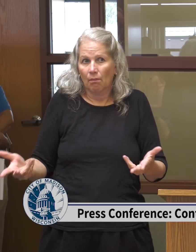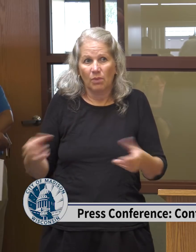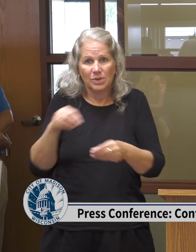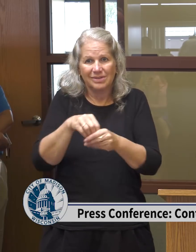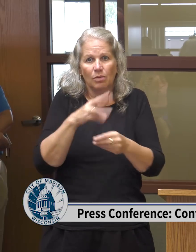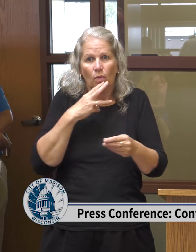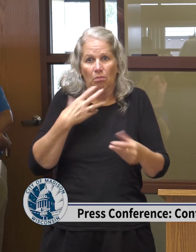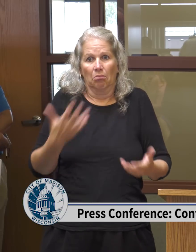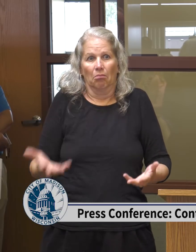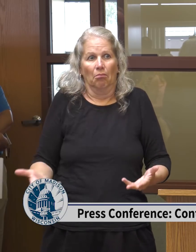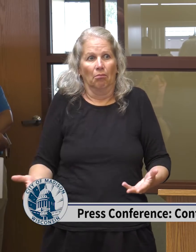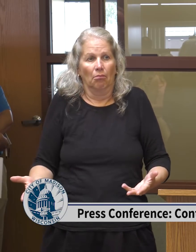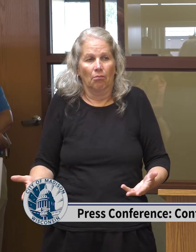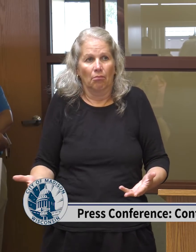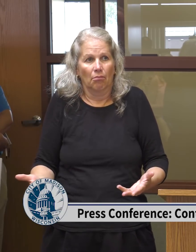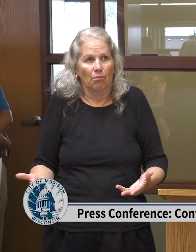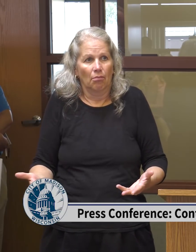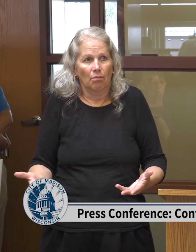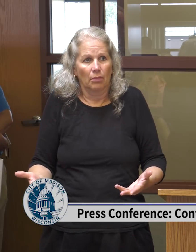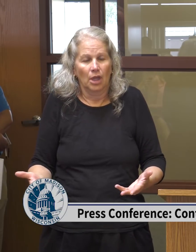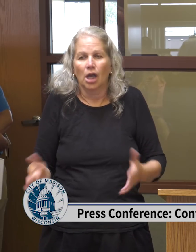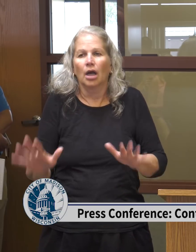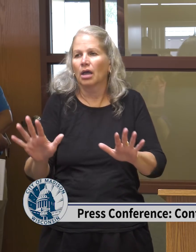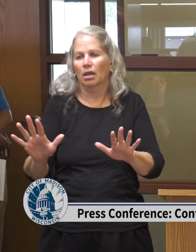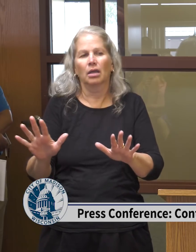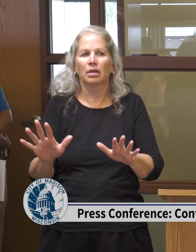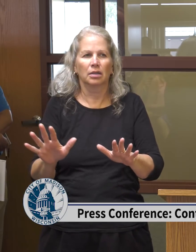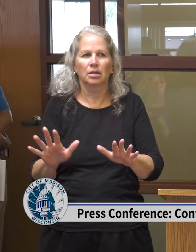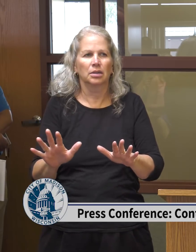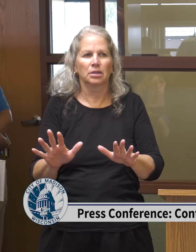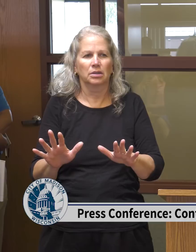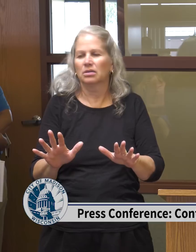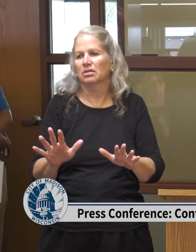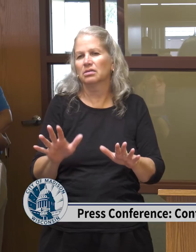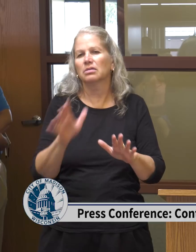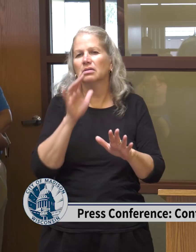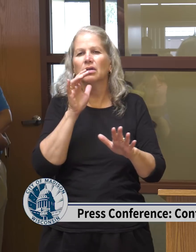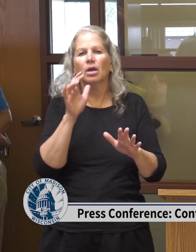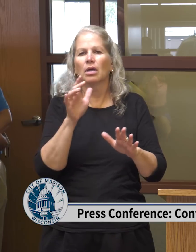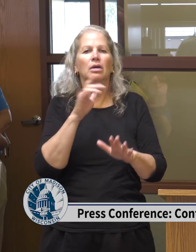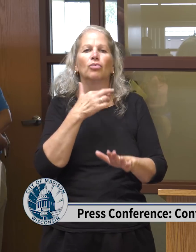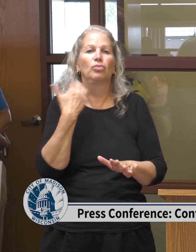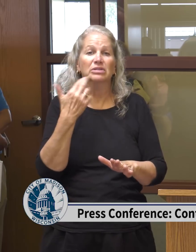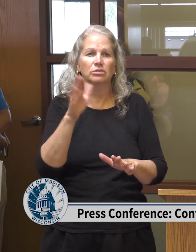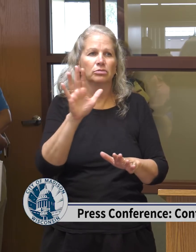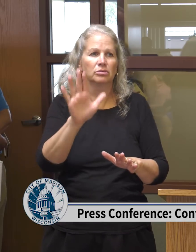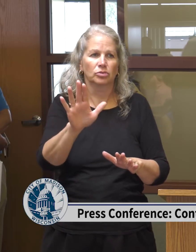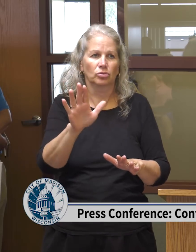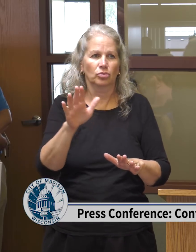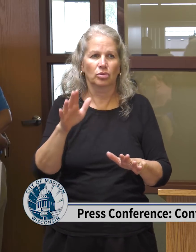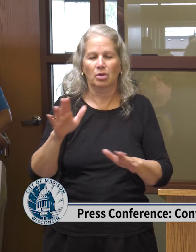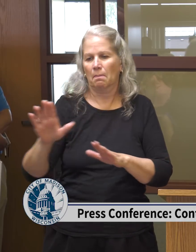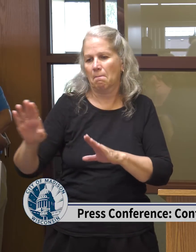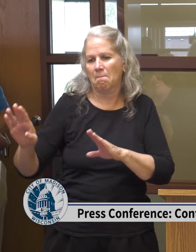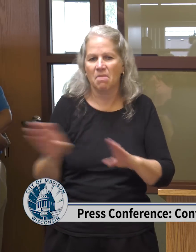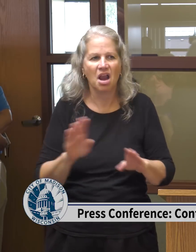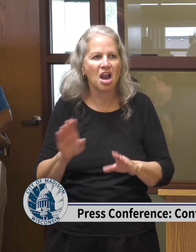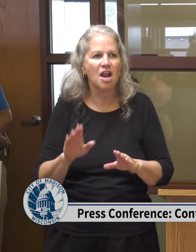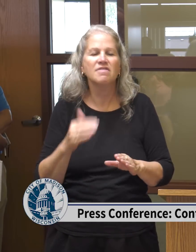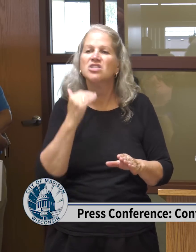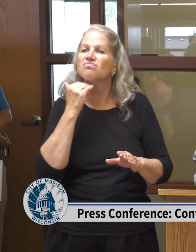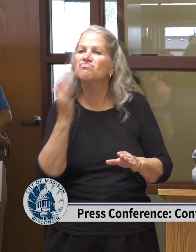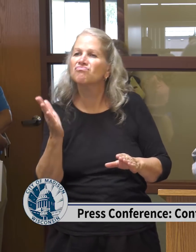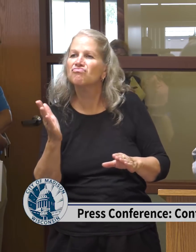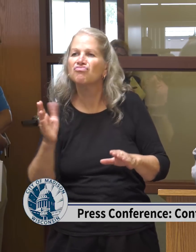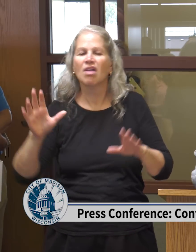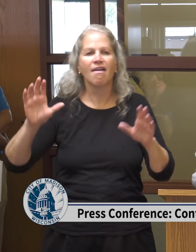don't take any kind of risky action or behavior. In other